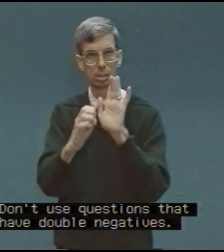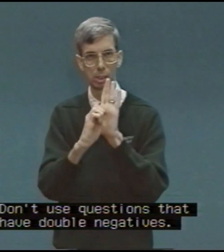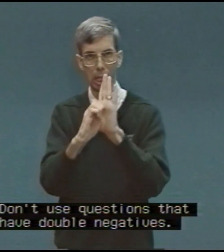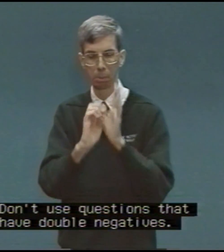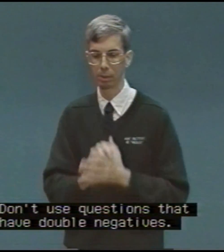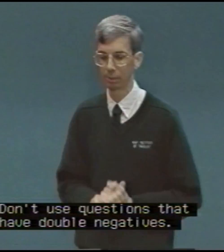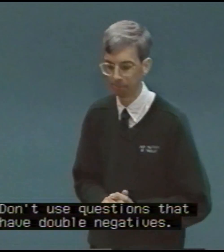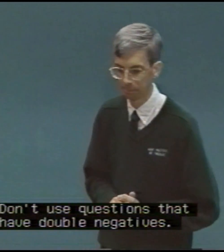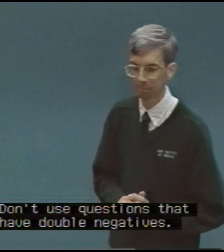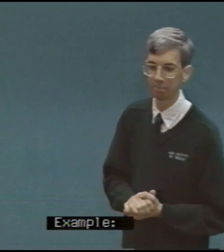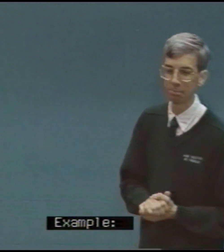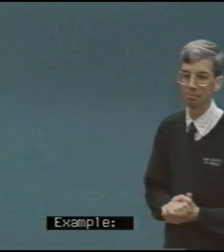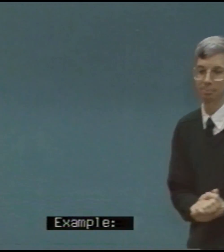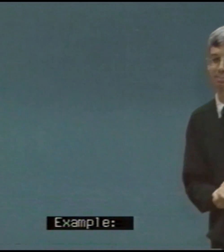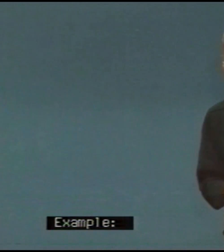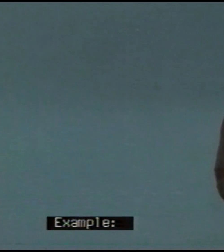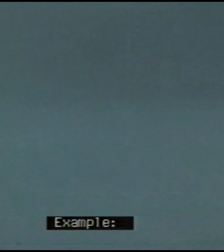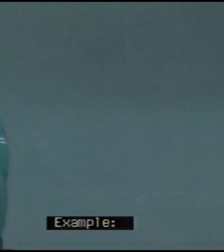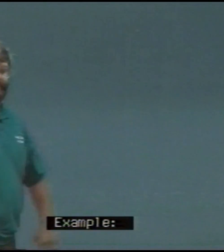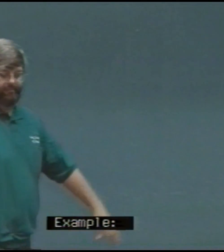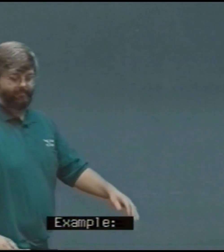Don't use questions that have double negatives. Example.